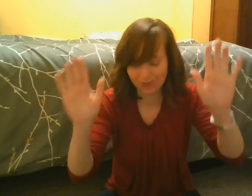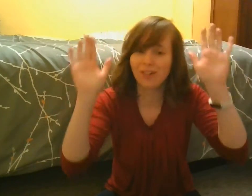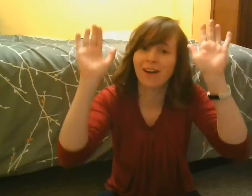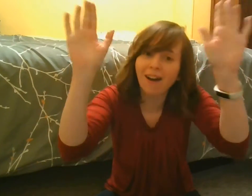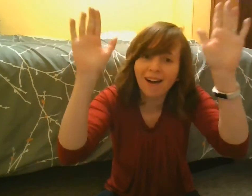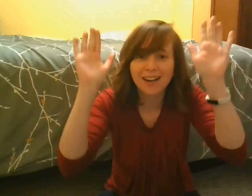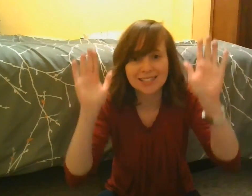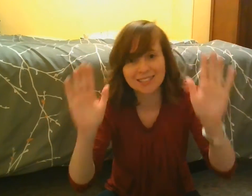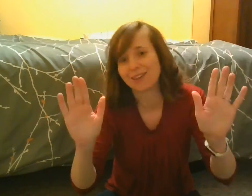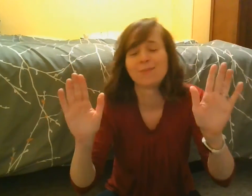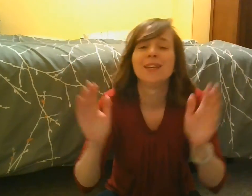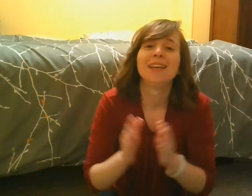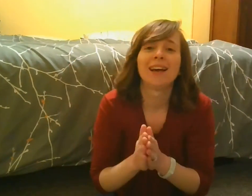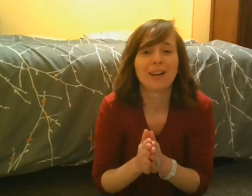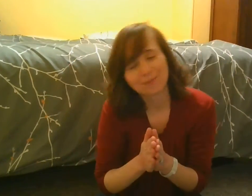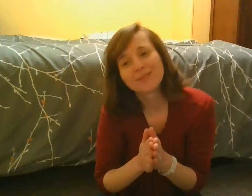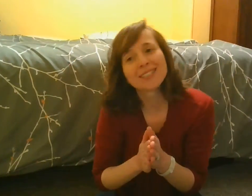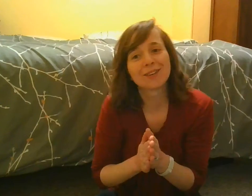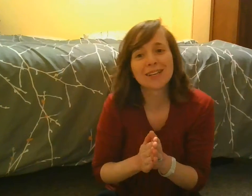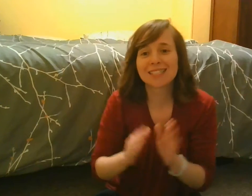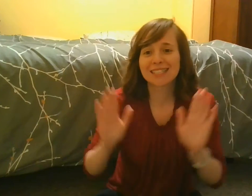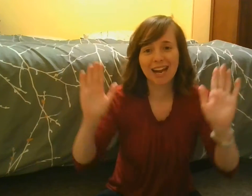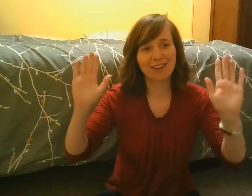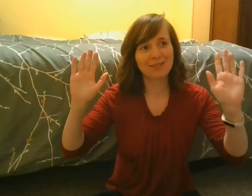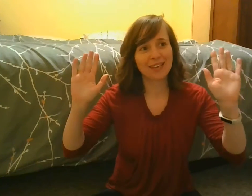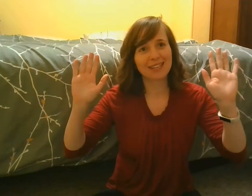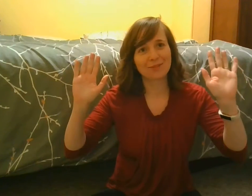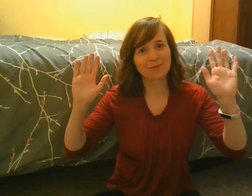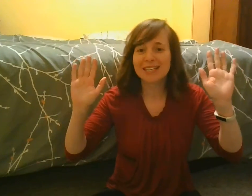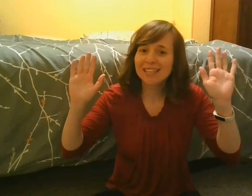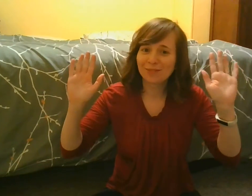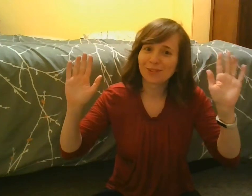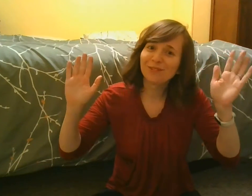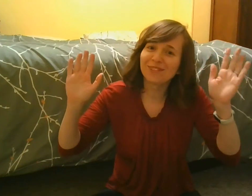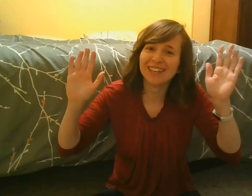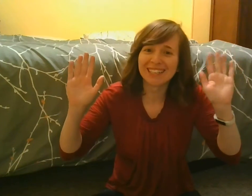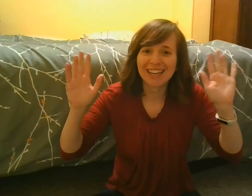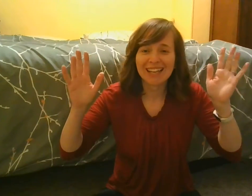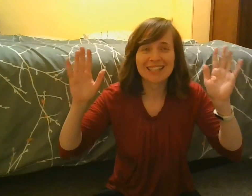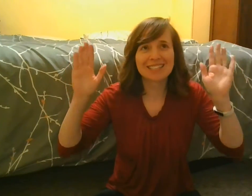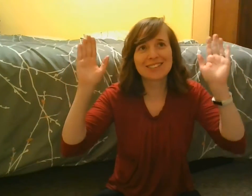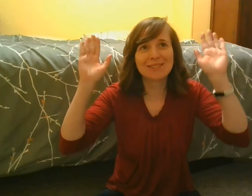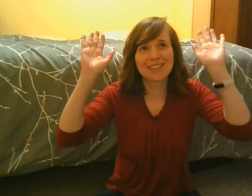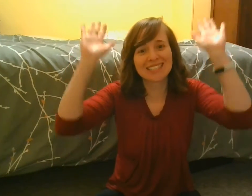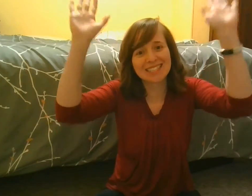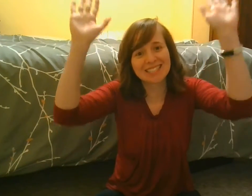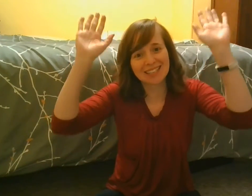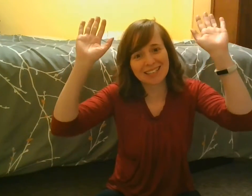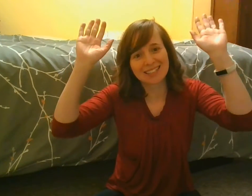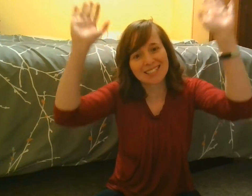incredible, awesome. So it's just kind of like raising the roof. This also means